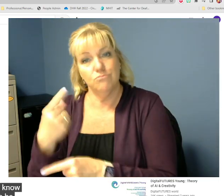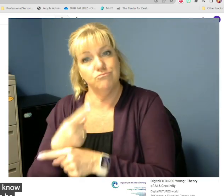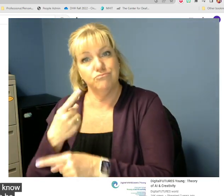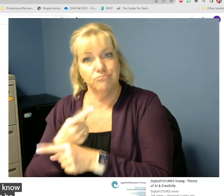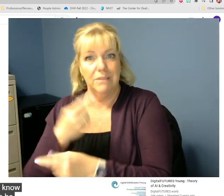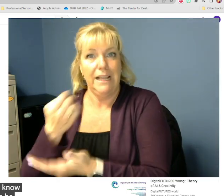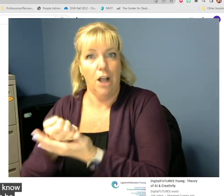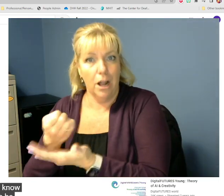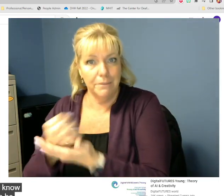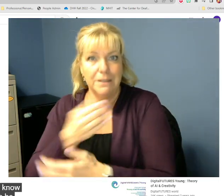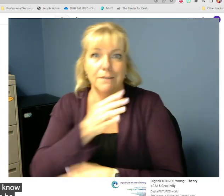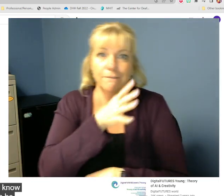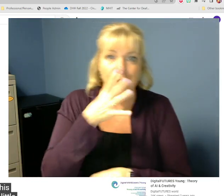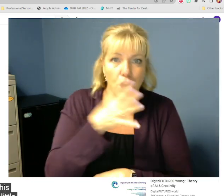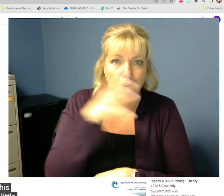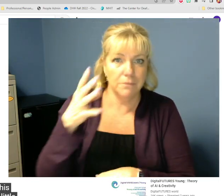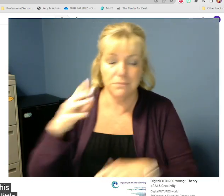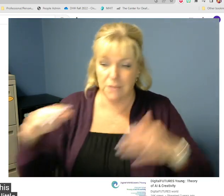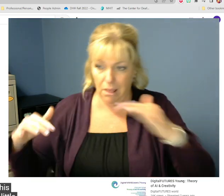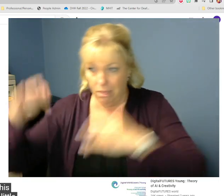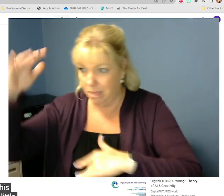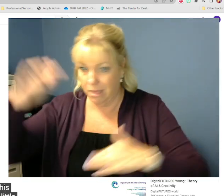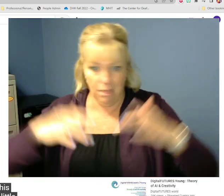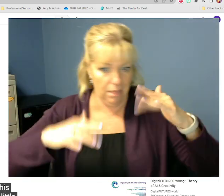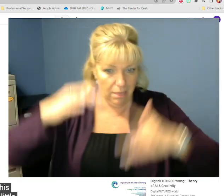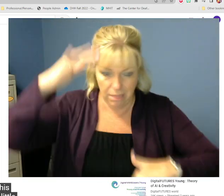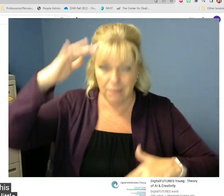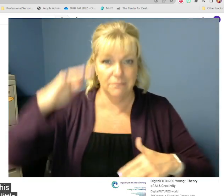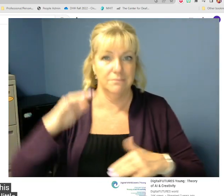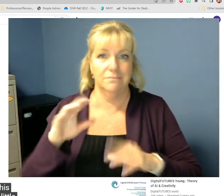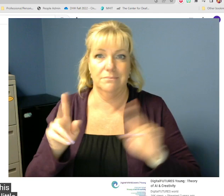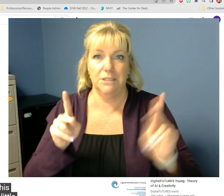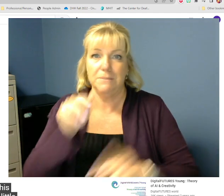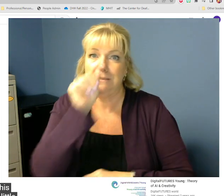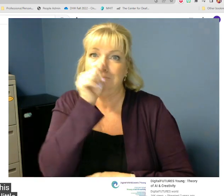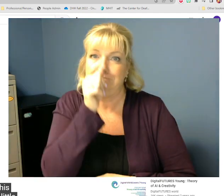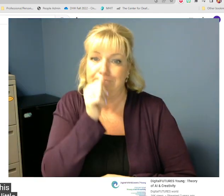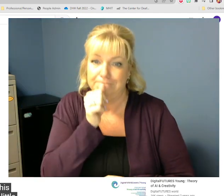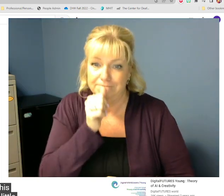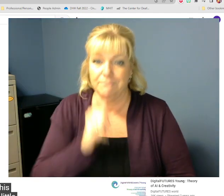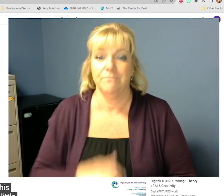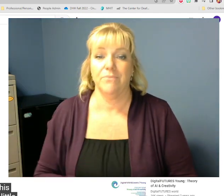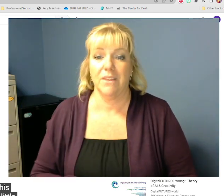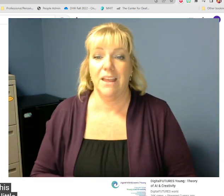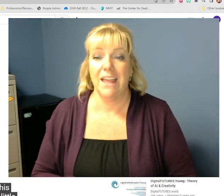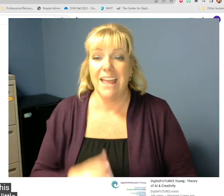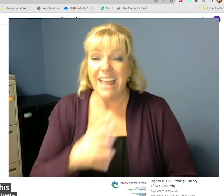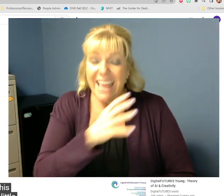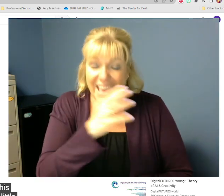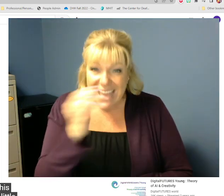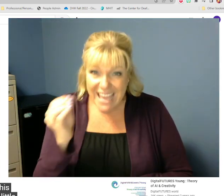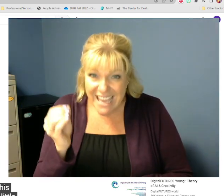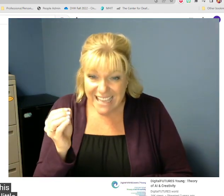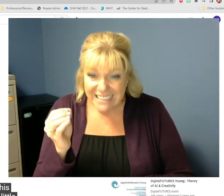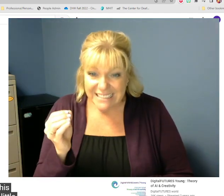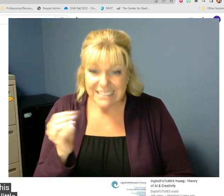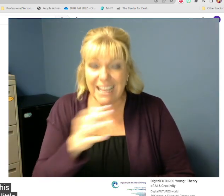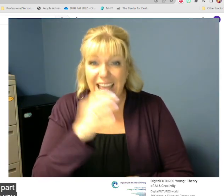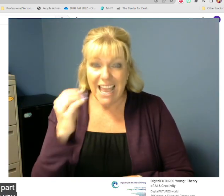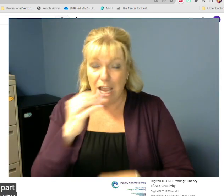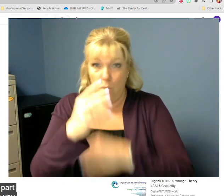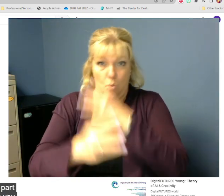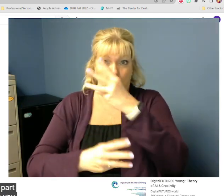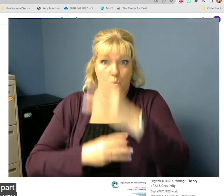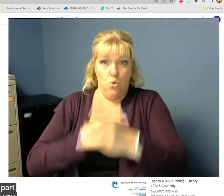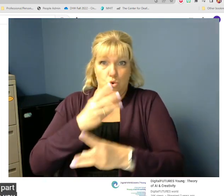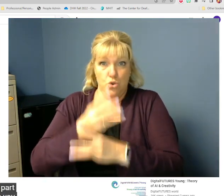all segments of society are going to be touched by this. And then there's this really unstable world economy. It's a